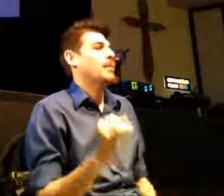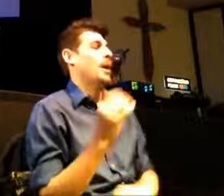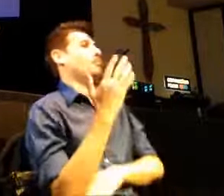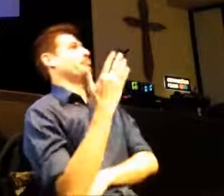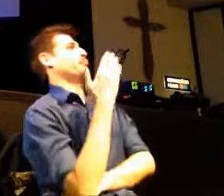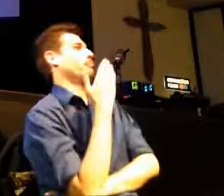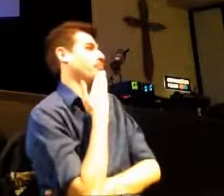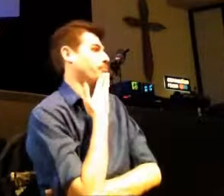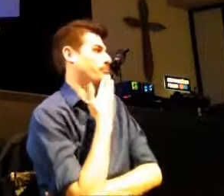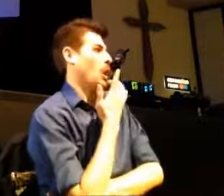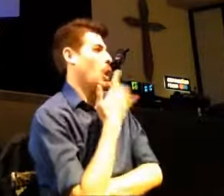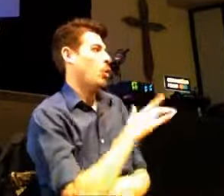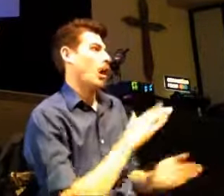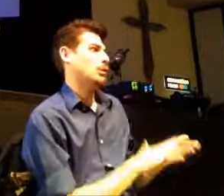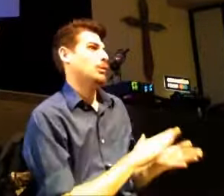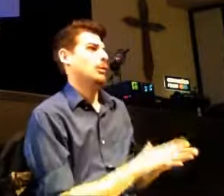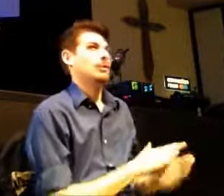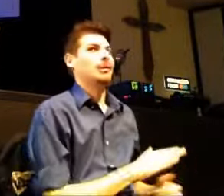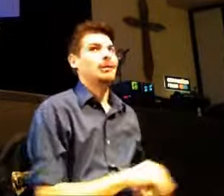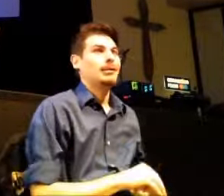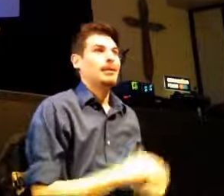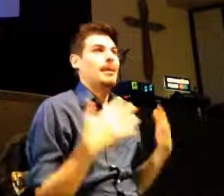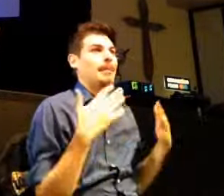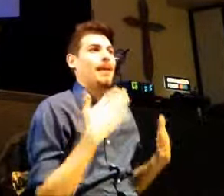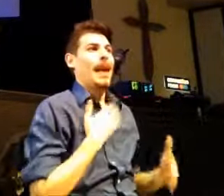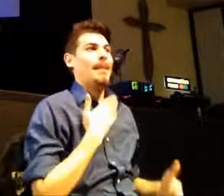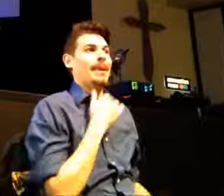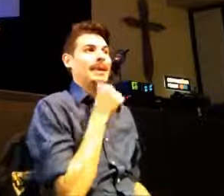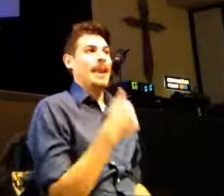asked me out there. And just, and maybe even Peter's going,